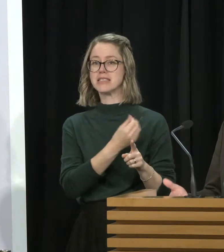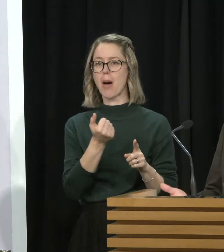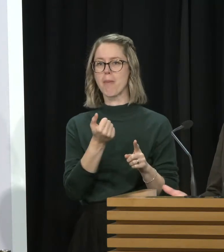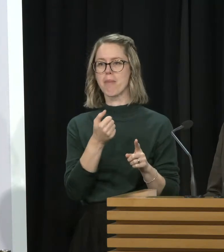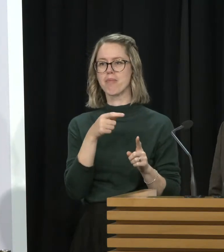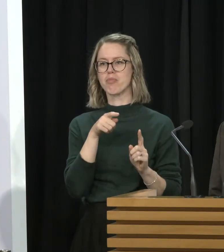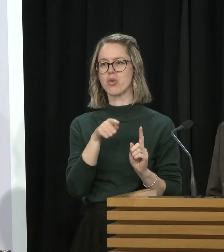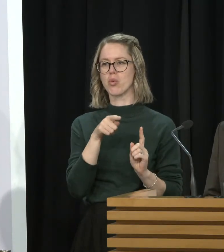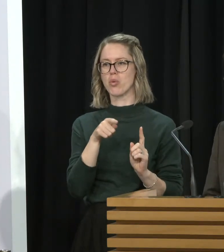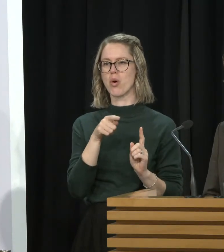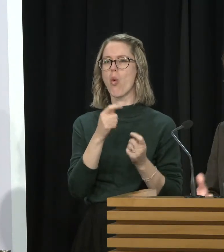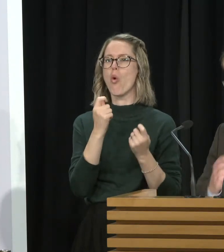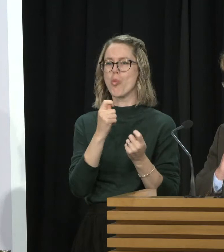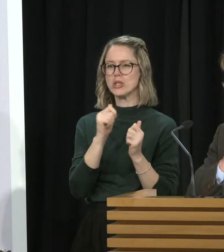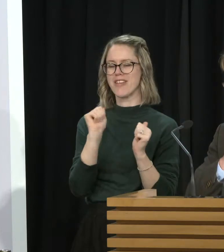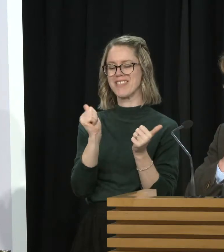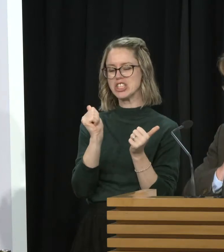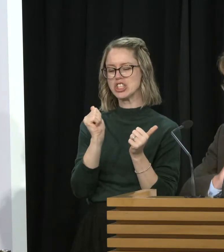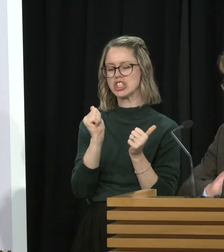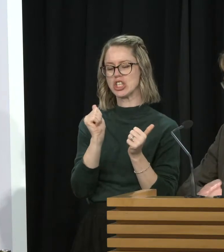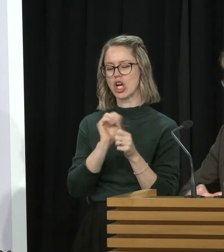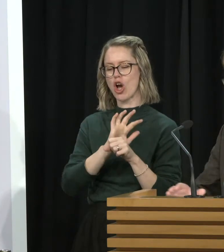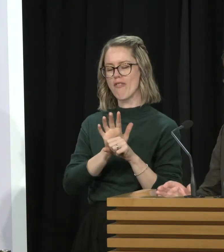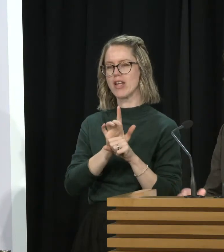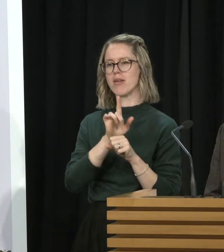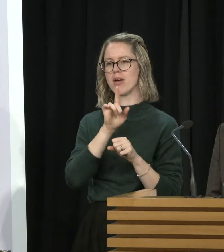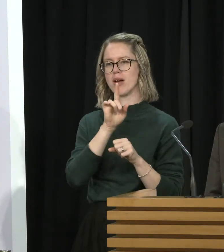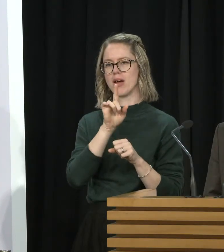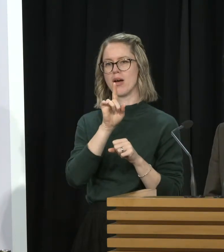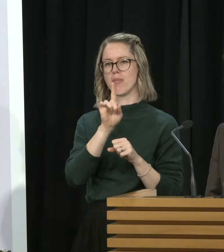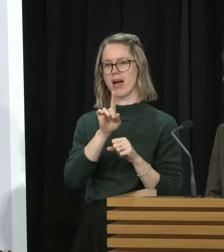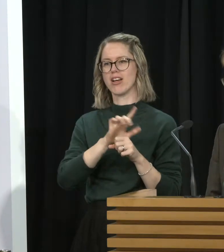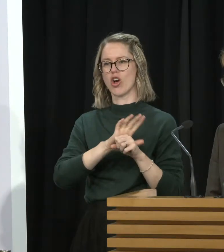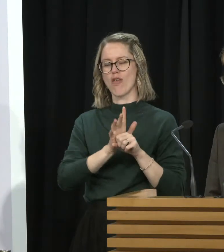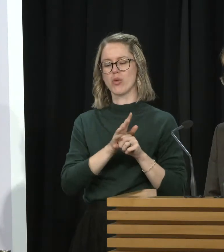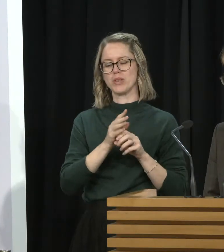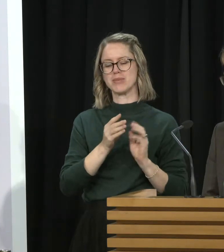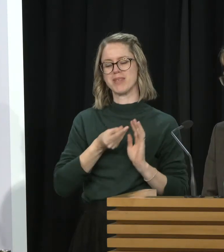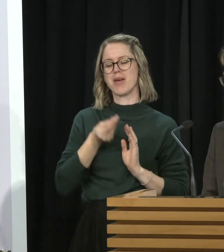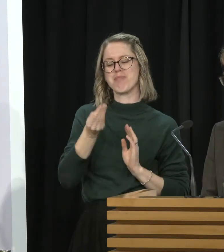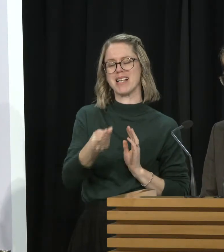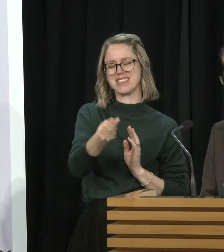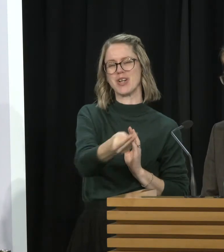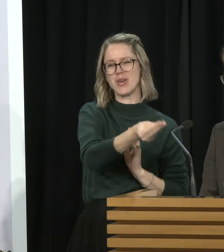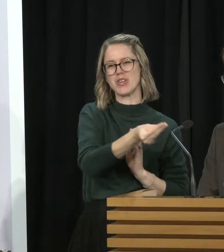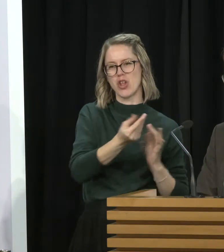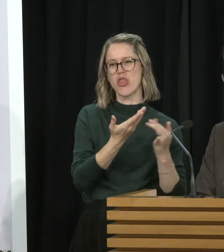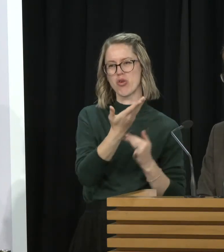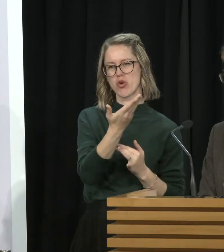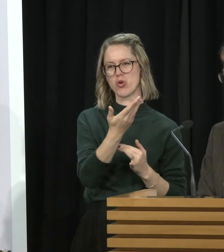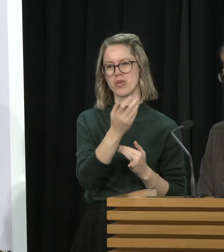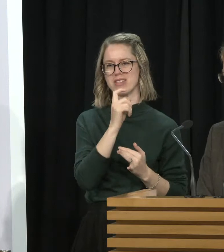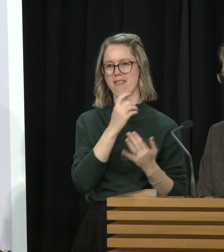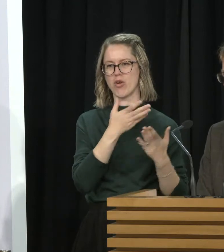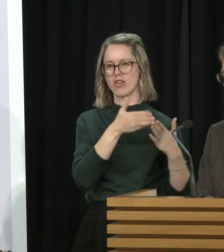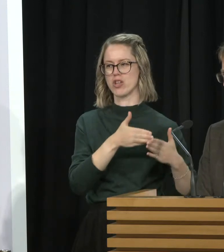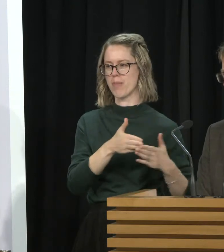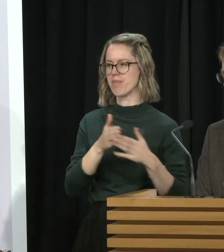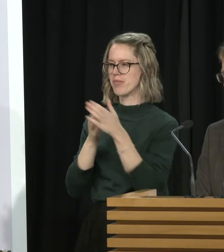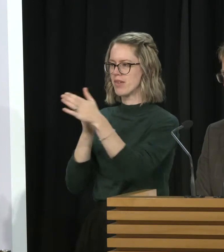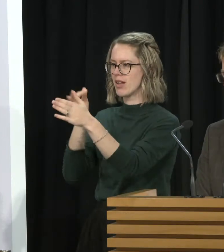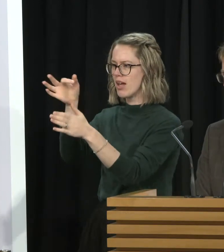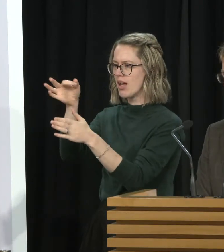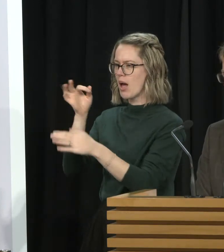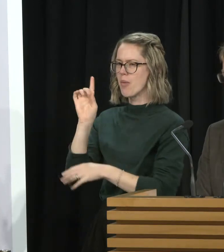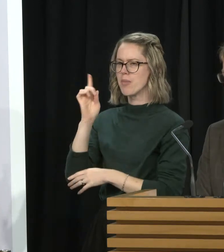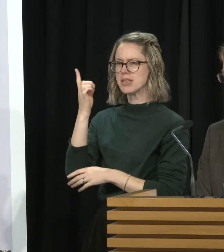probably bordering on being historical cases, but it looks like the virus was moving its way through the crew. Minister, have you been given an explanation